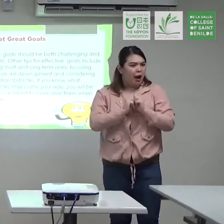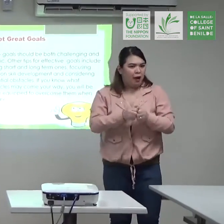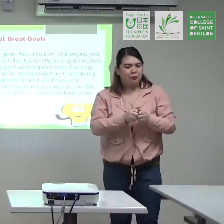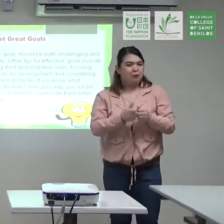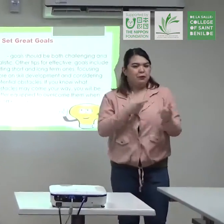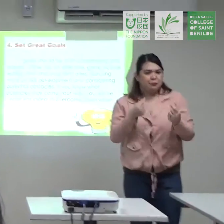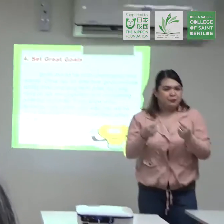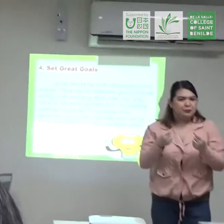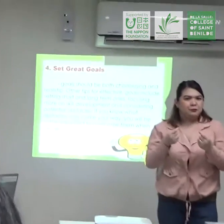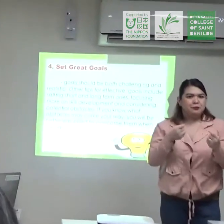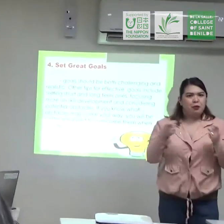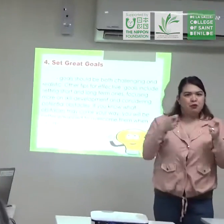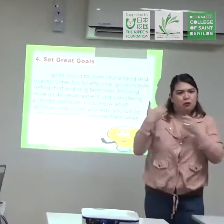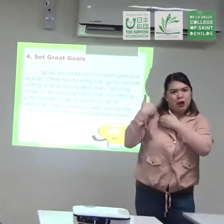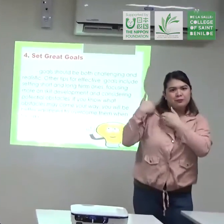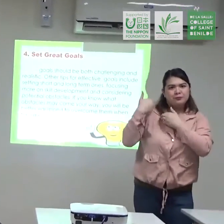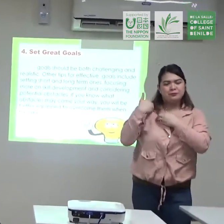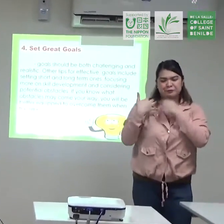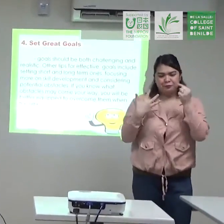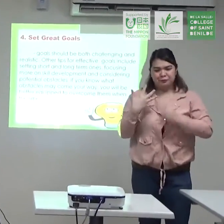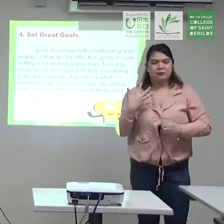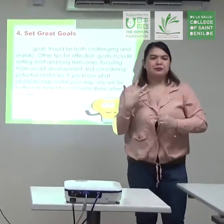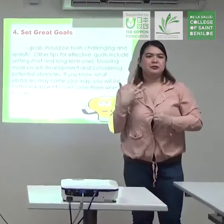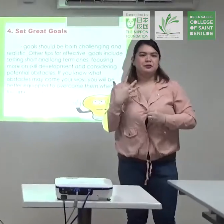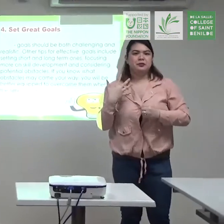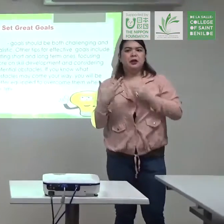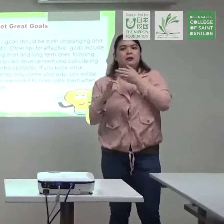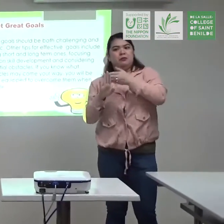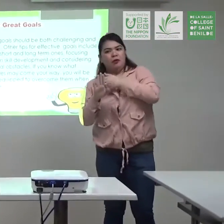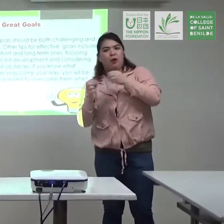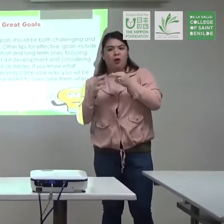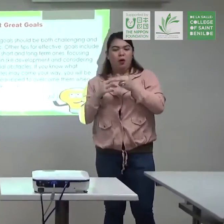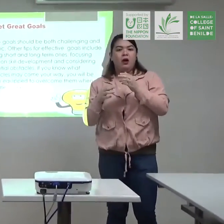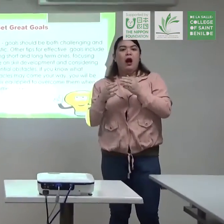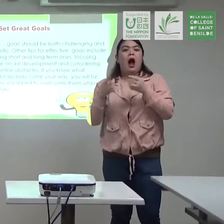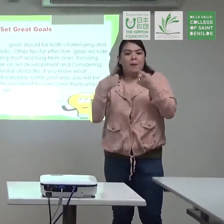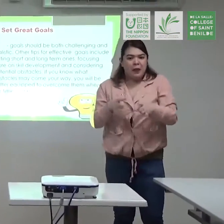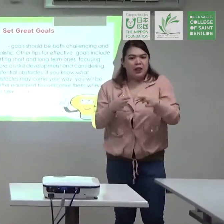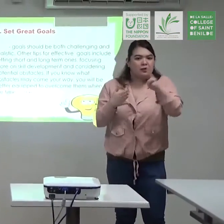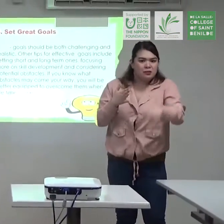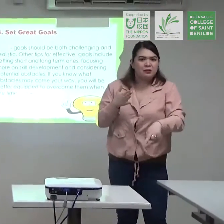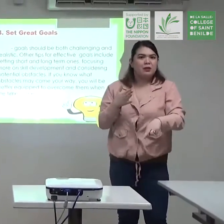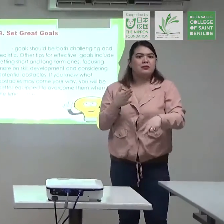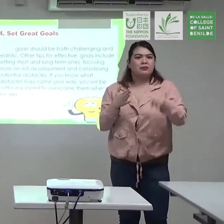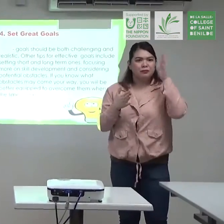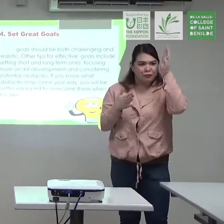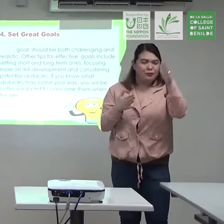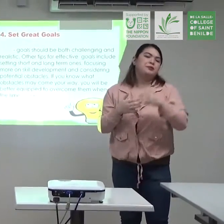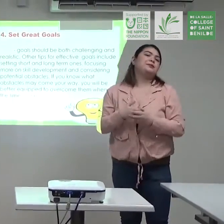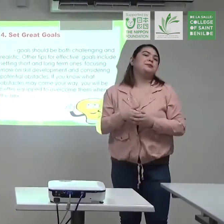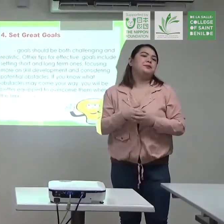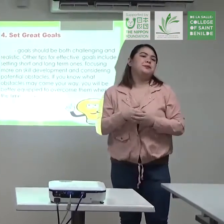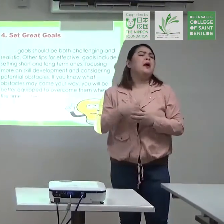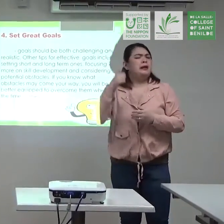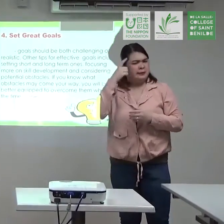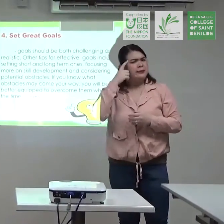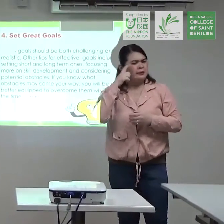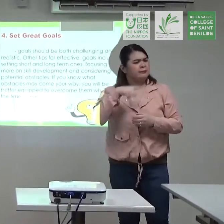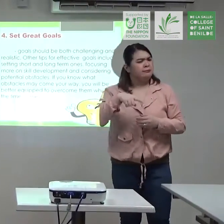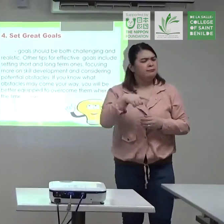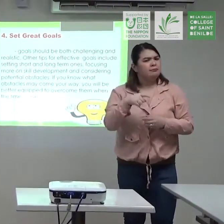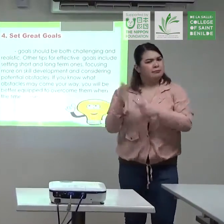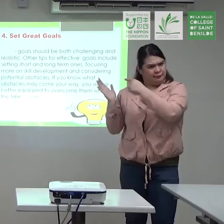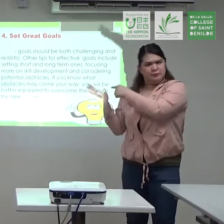beginning, before, during, after. I think the students will really be able to become very